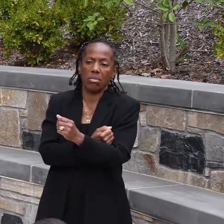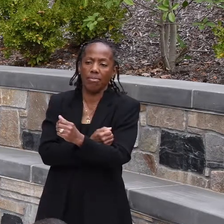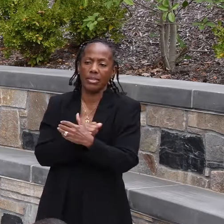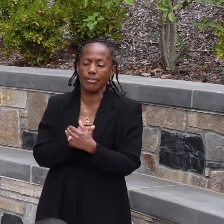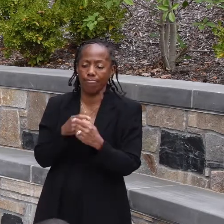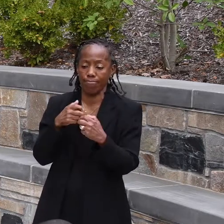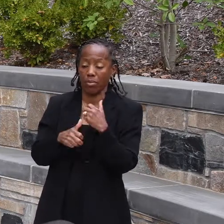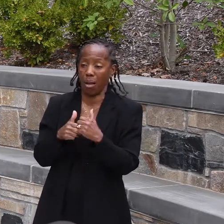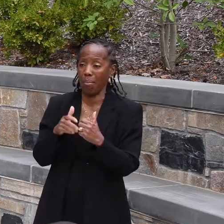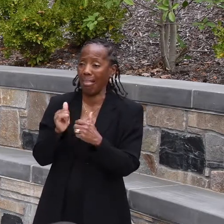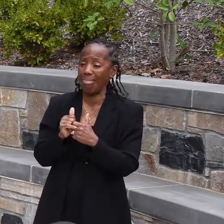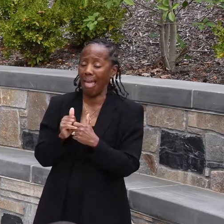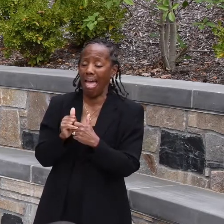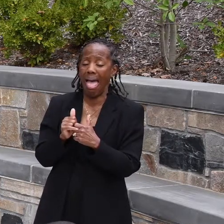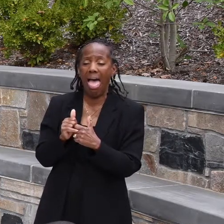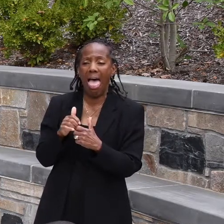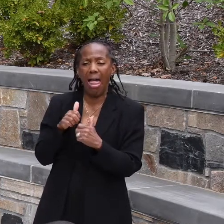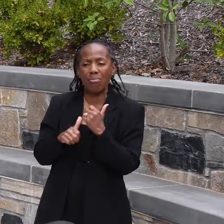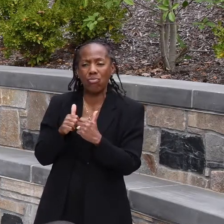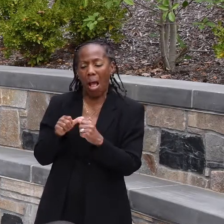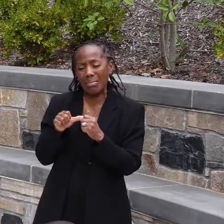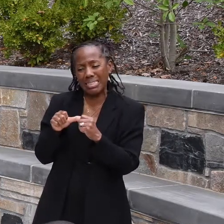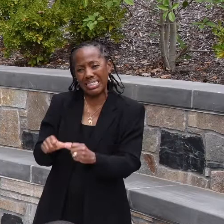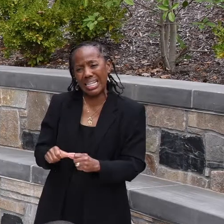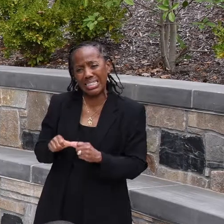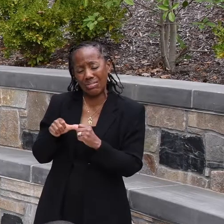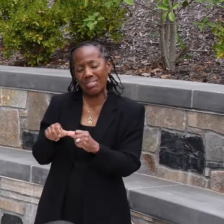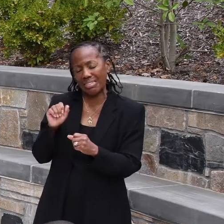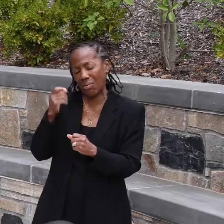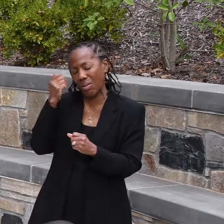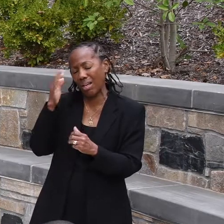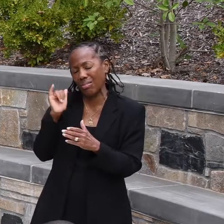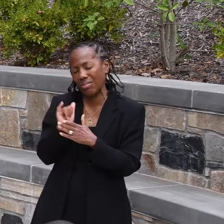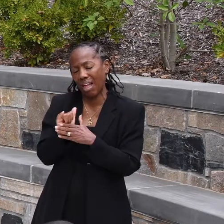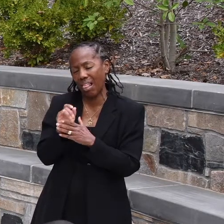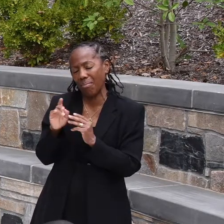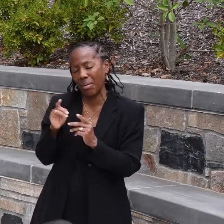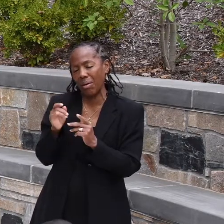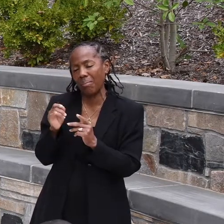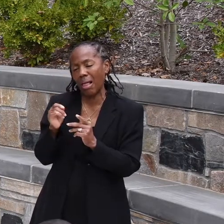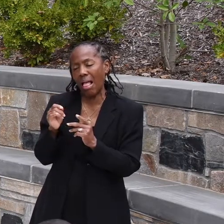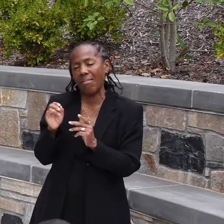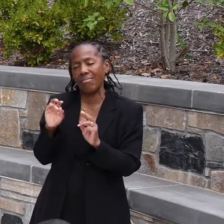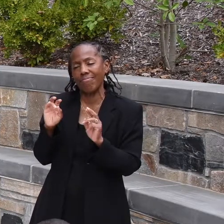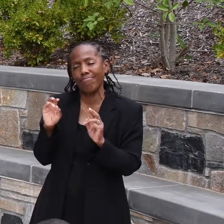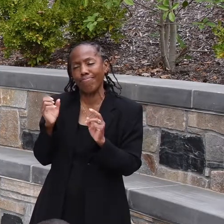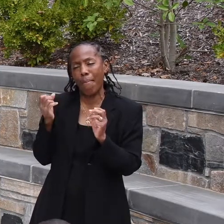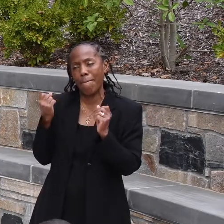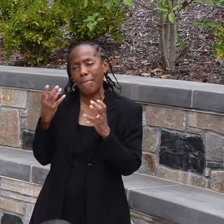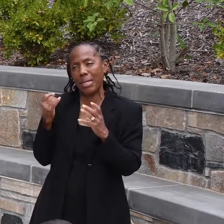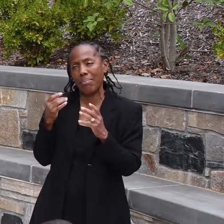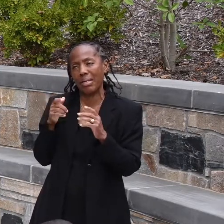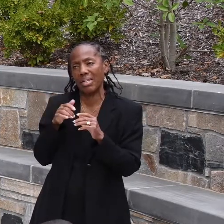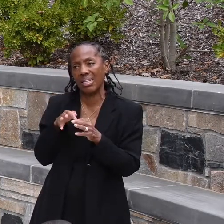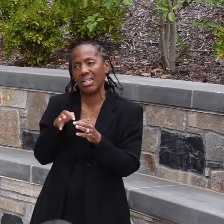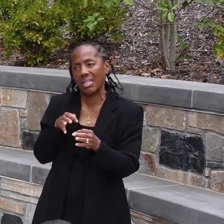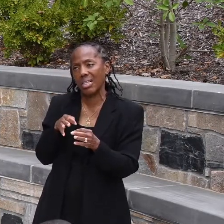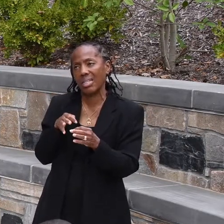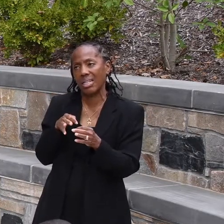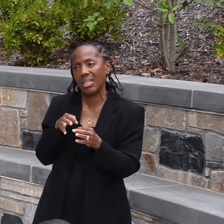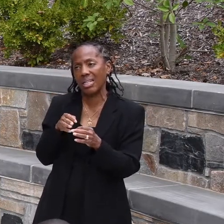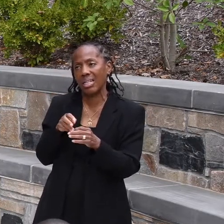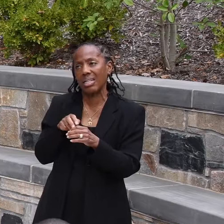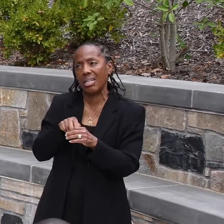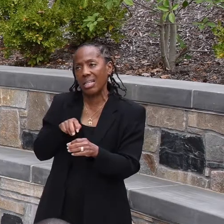It's a chronic disorder. We know that people may have multiple, quote, relapses before they get firmly into